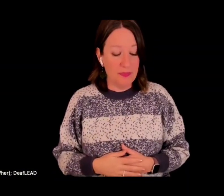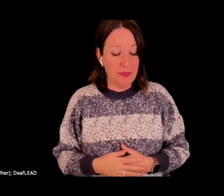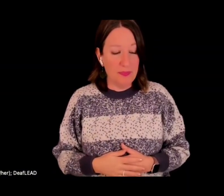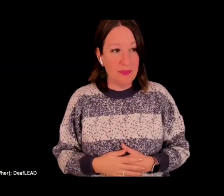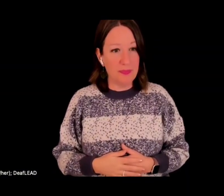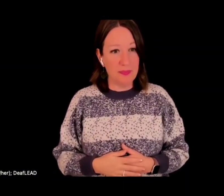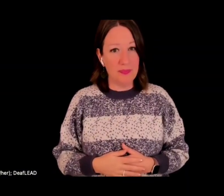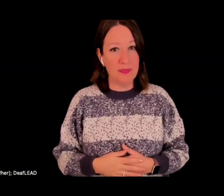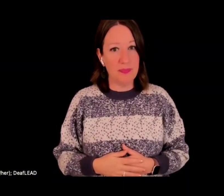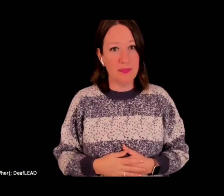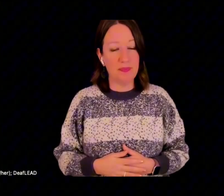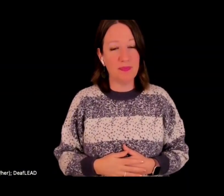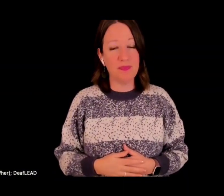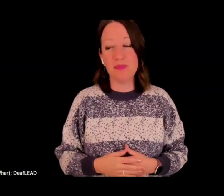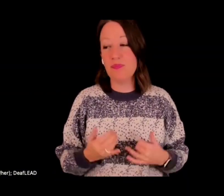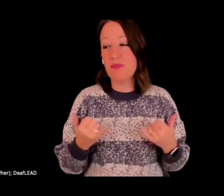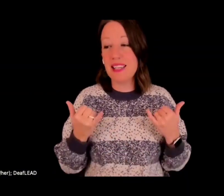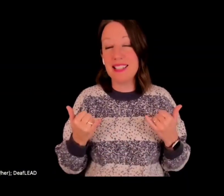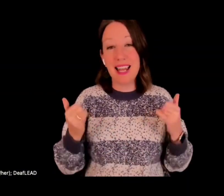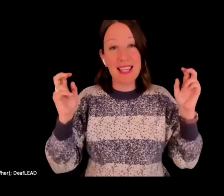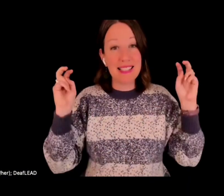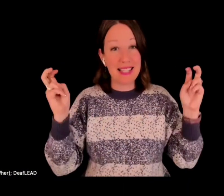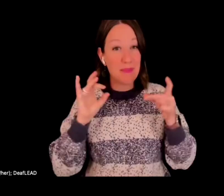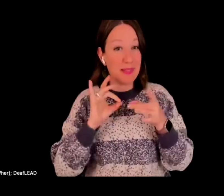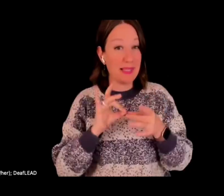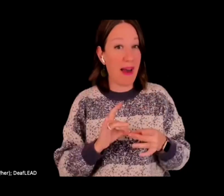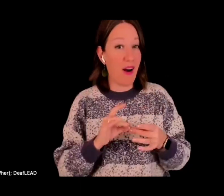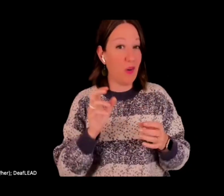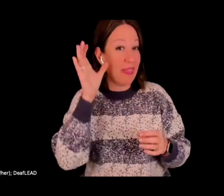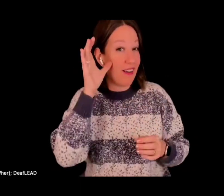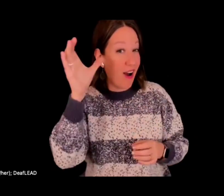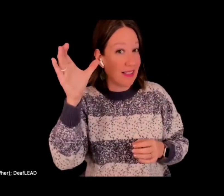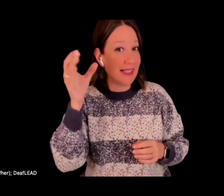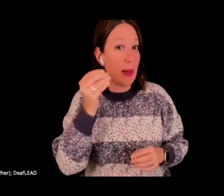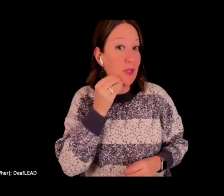or inhale and then pausing.